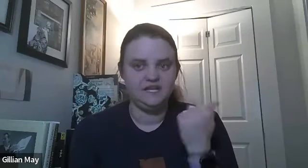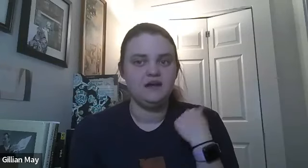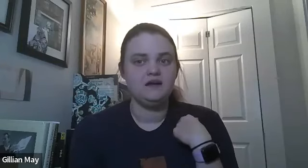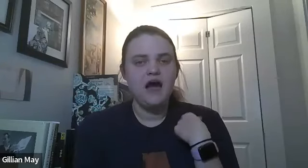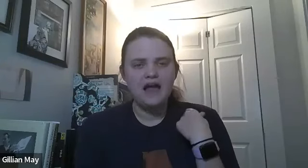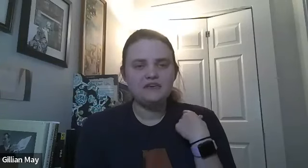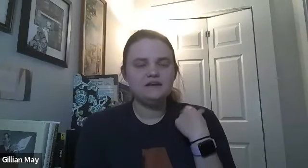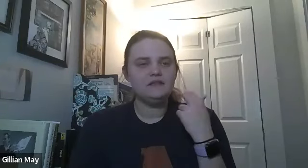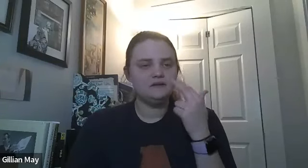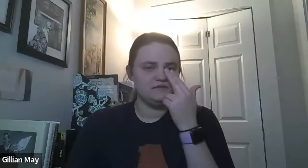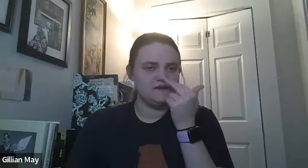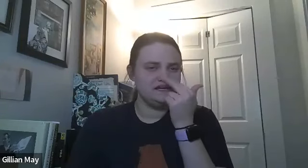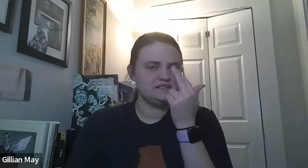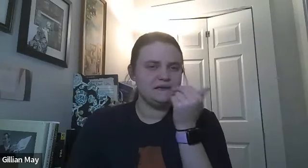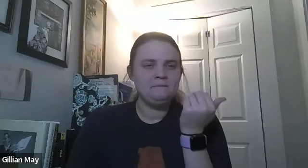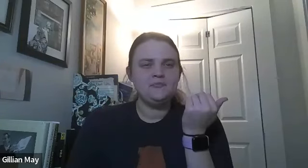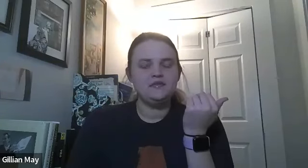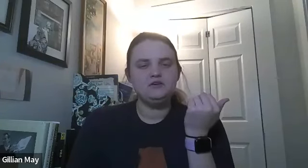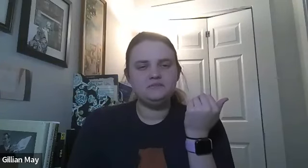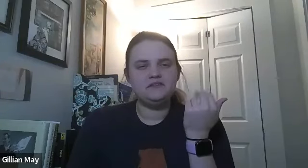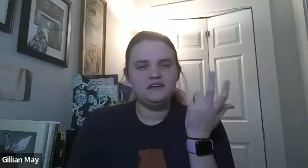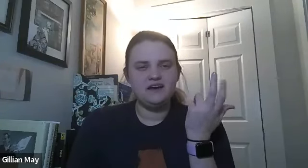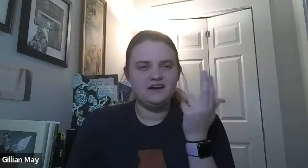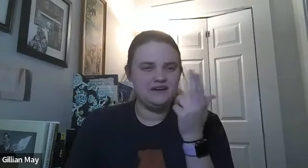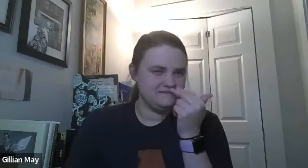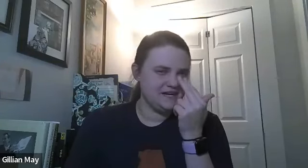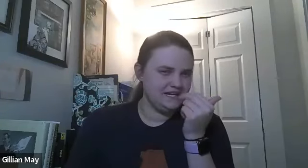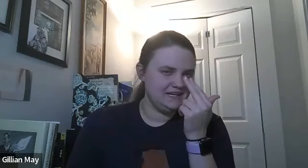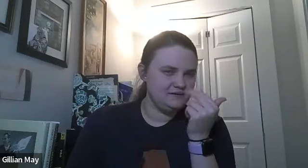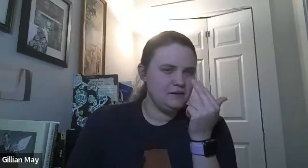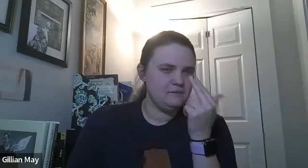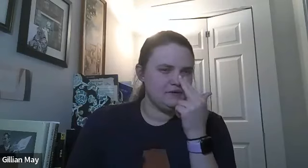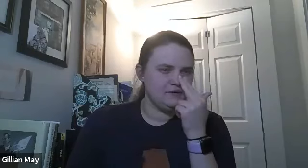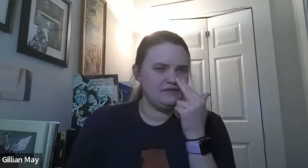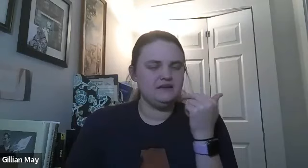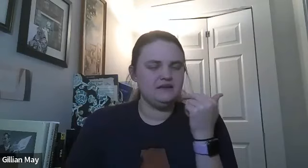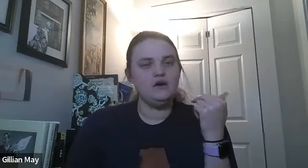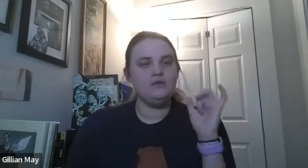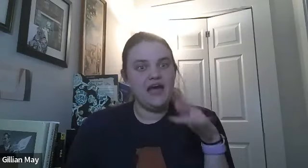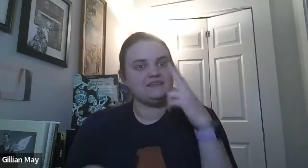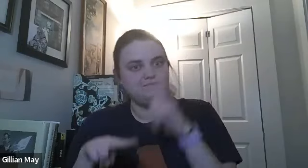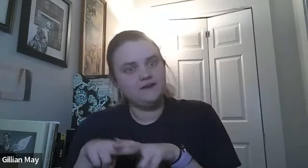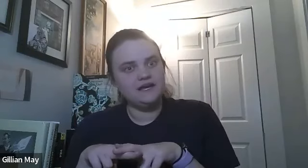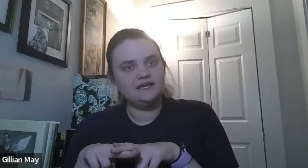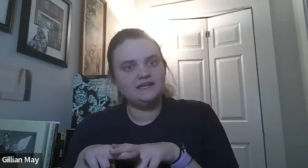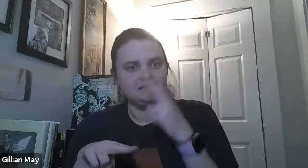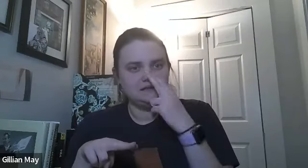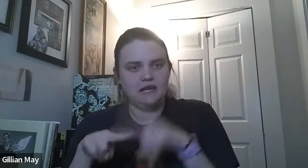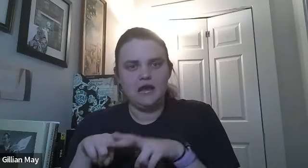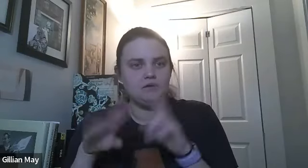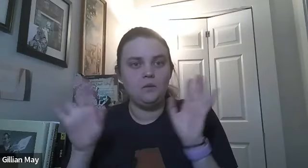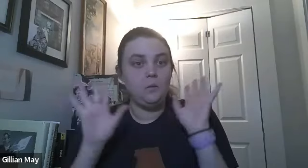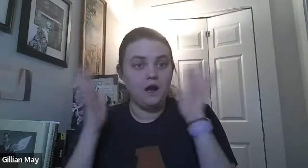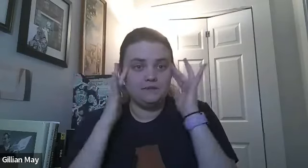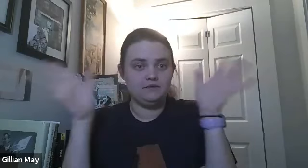Yeah, I think of, like, with funny is, like, you could be like, aha, funny, but with, like, oh, that's fun. Like, I don't know why my